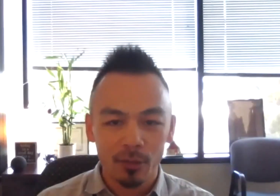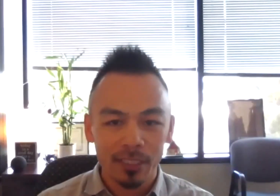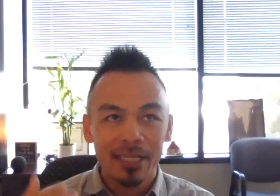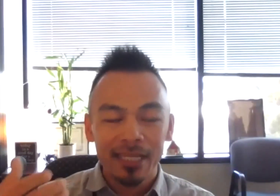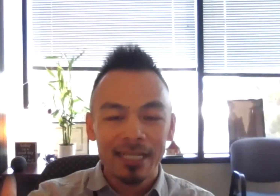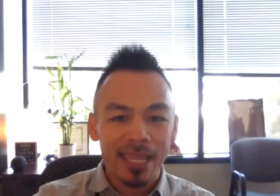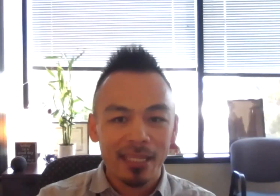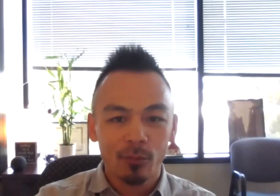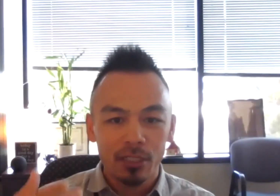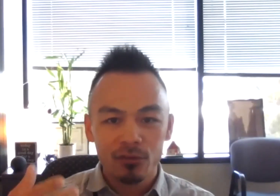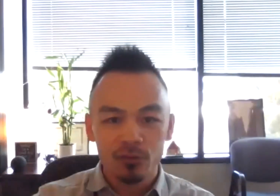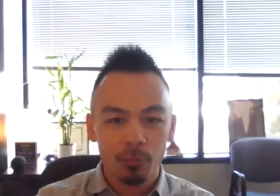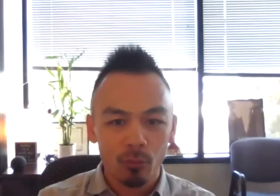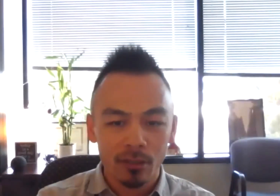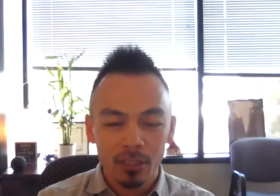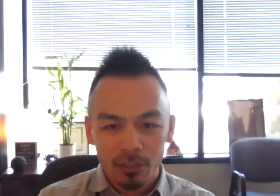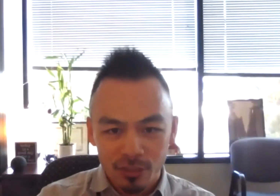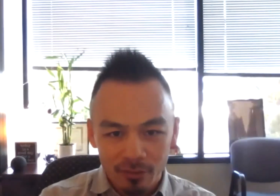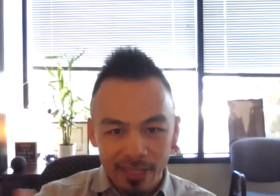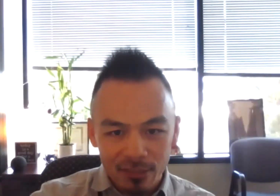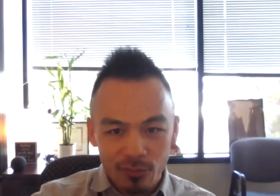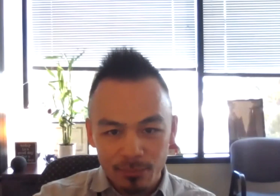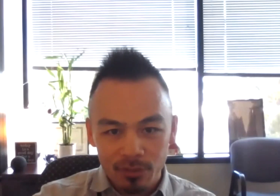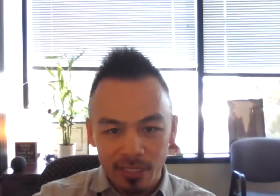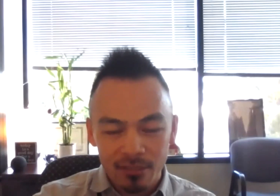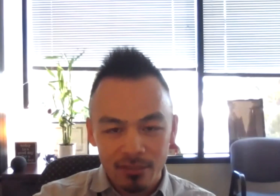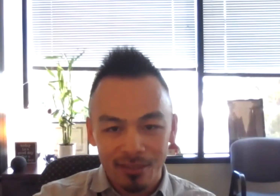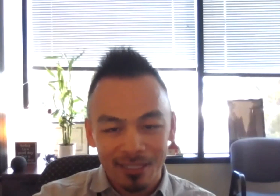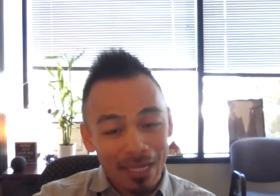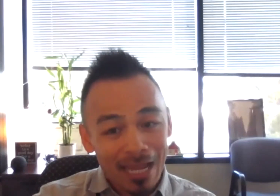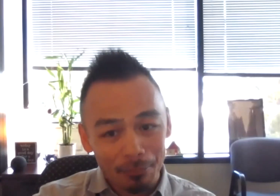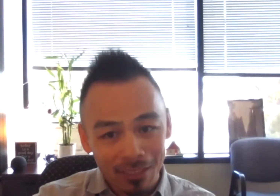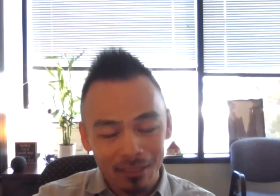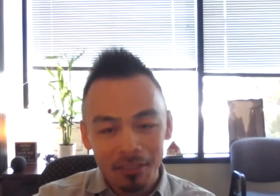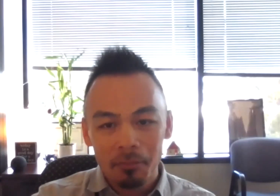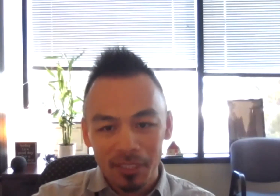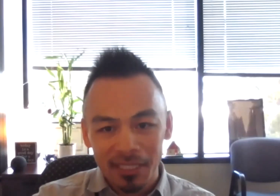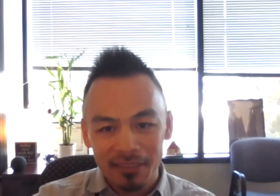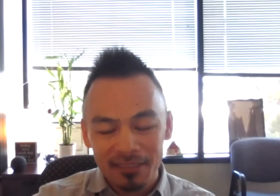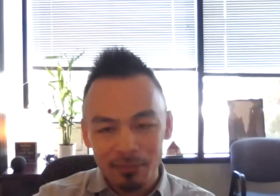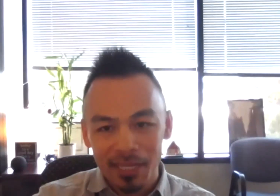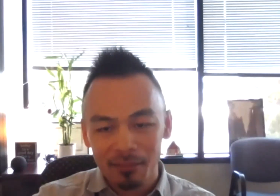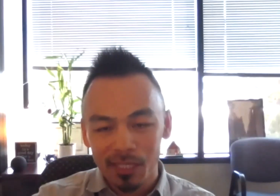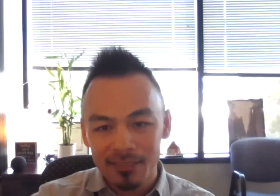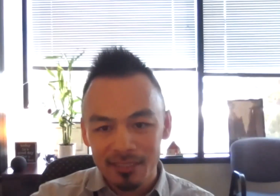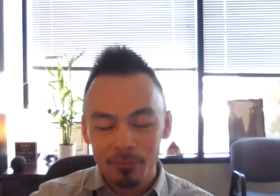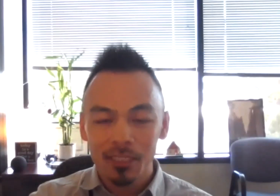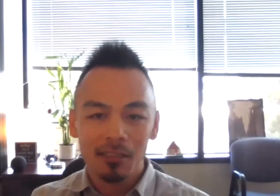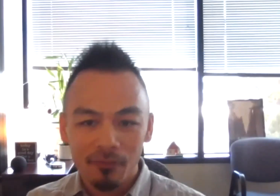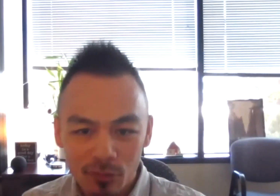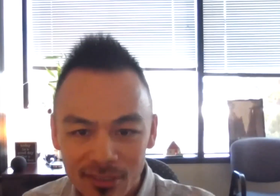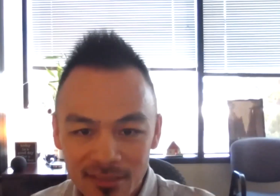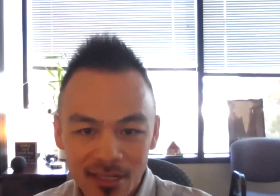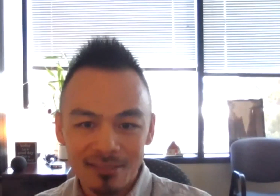requires an aid or additional support during that transportation, then it may not be. But again, it's going to be at the planning